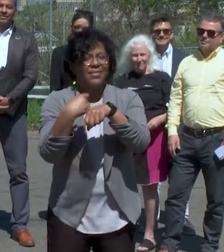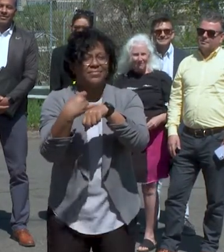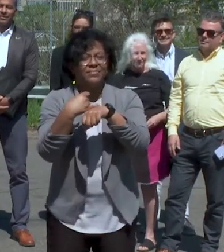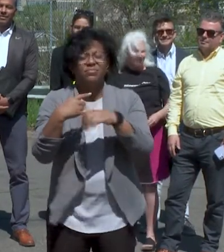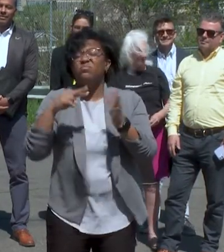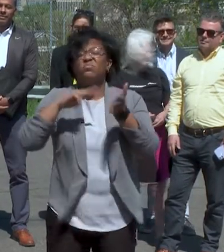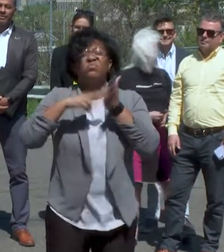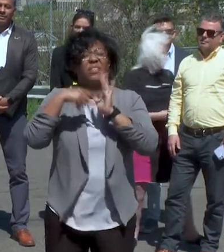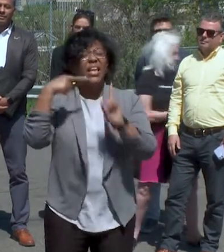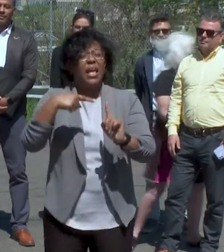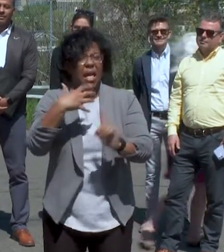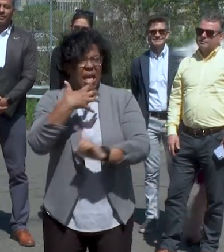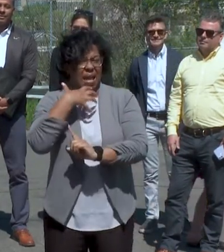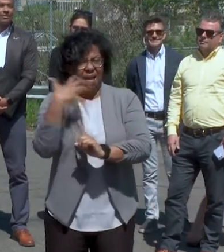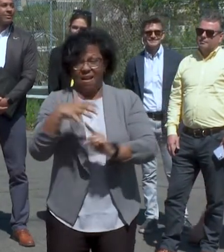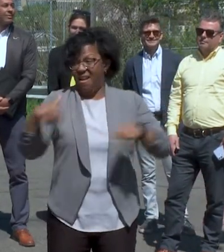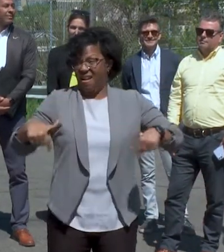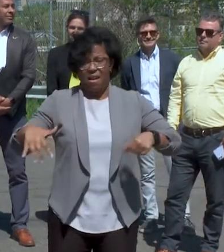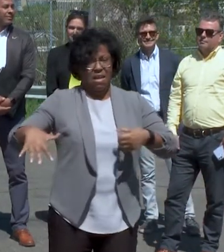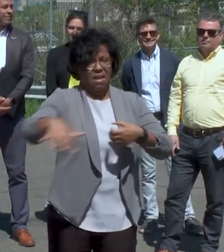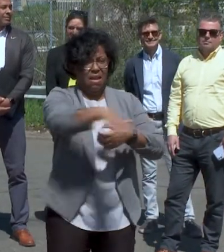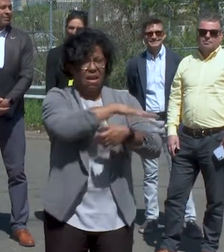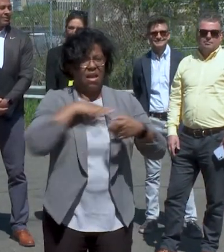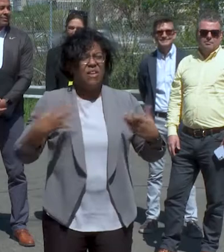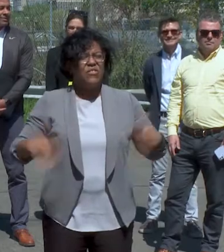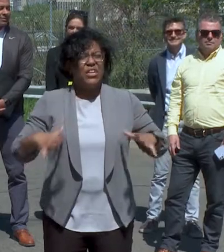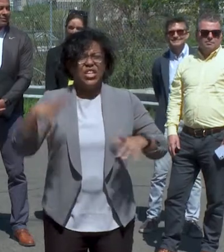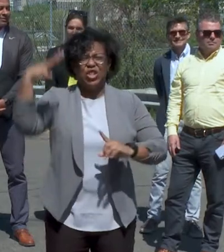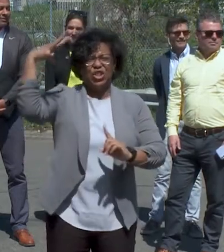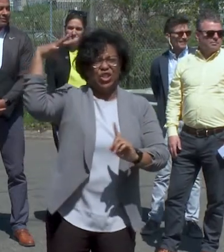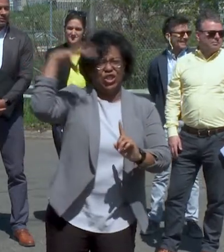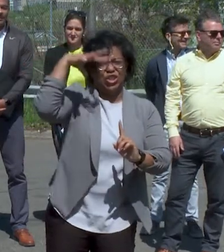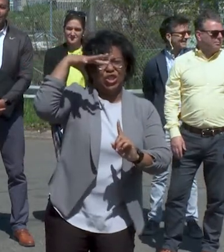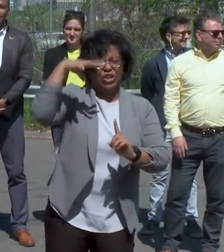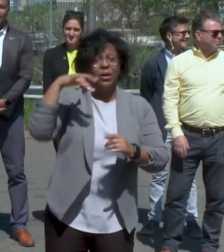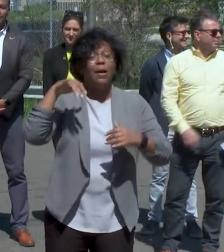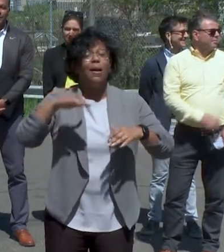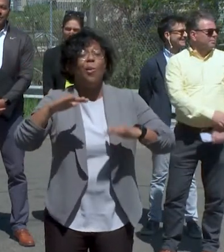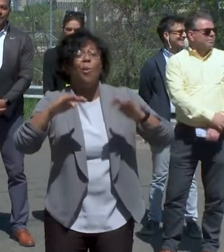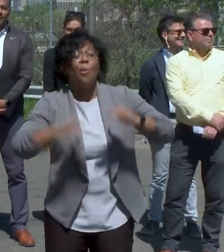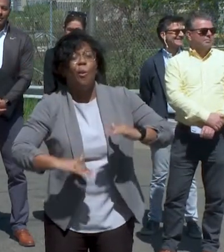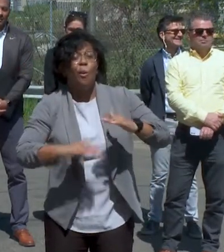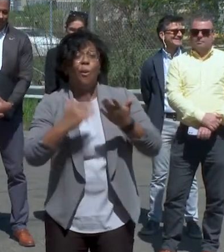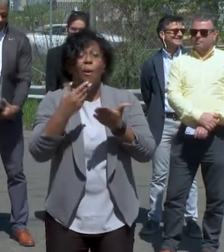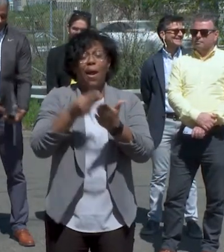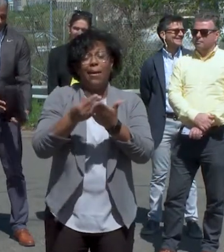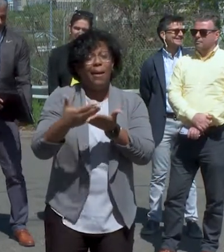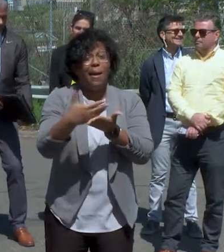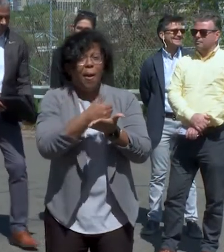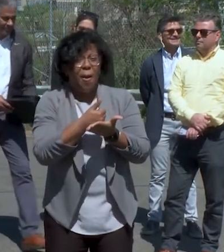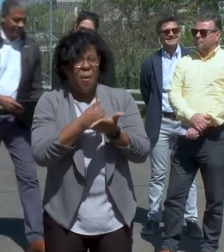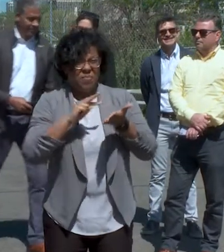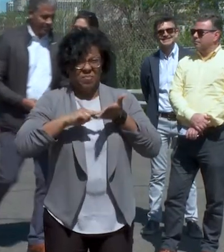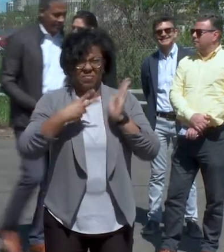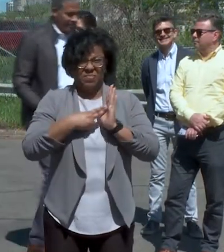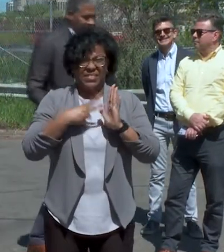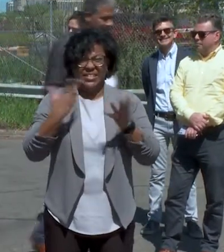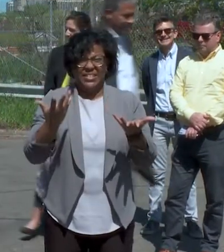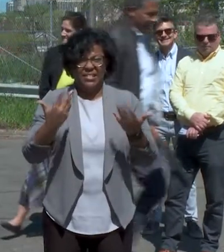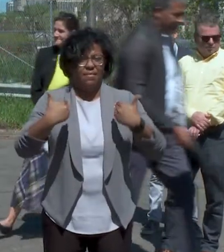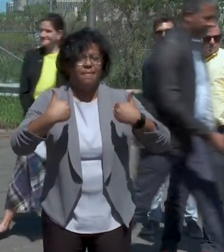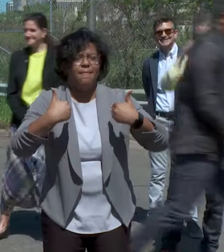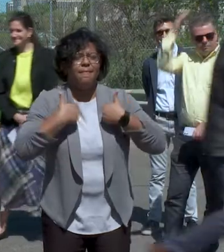income and that aren't as able to have the necessary tree canopy around. So that is what we're trying to work on right now